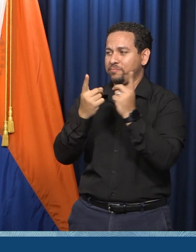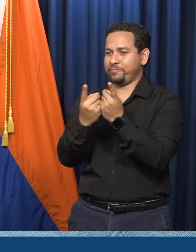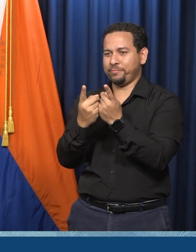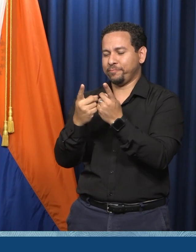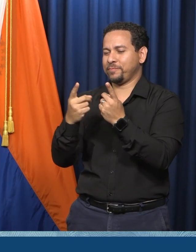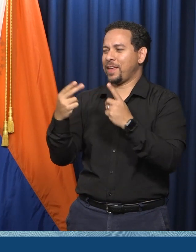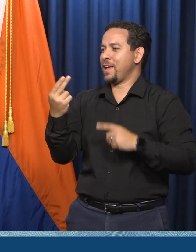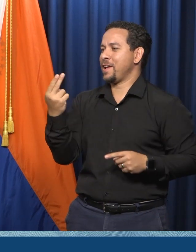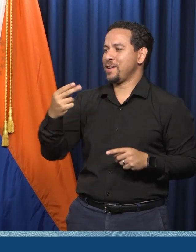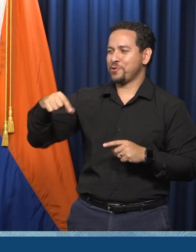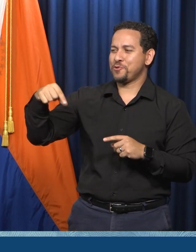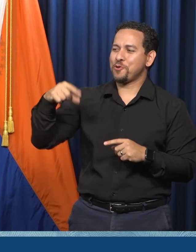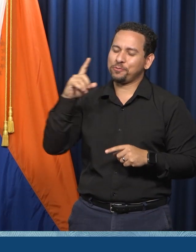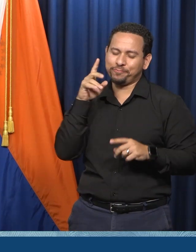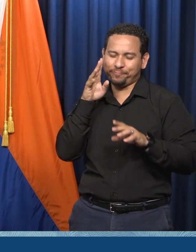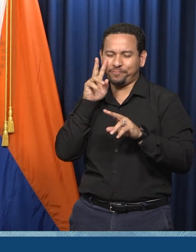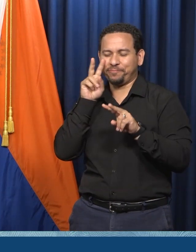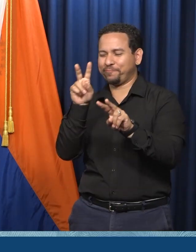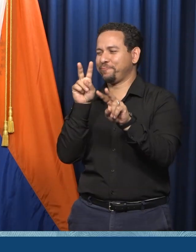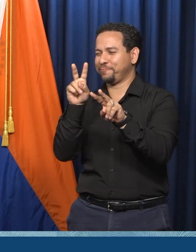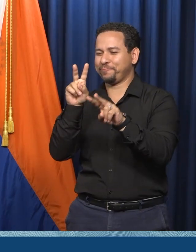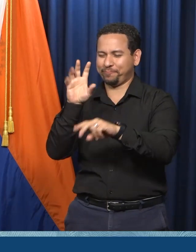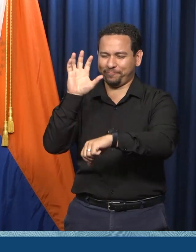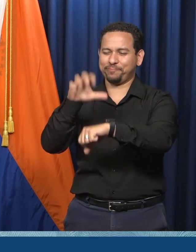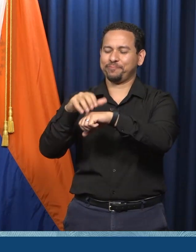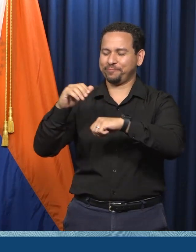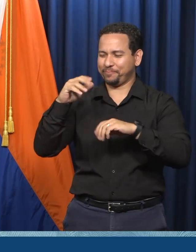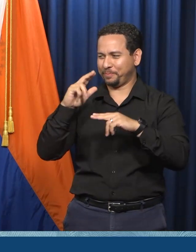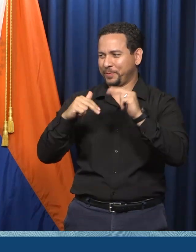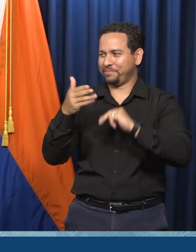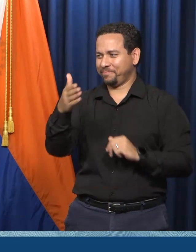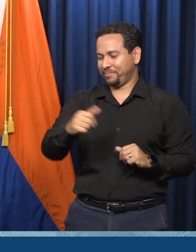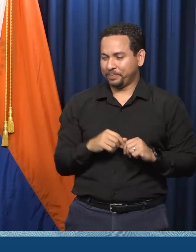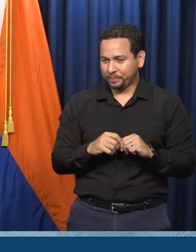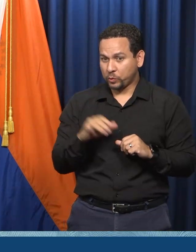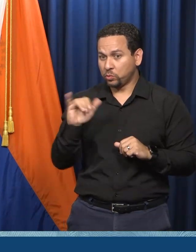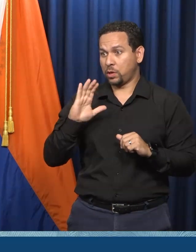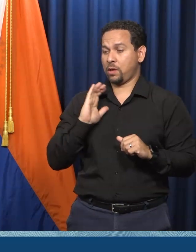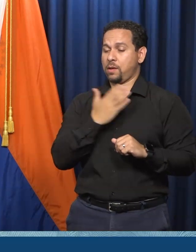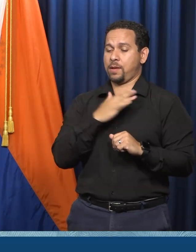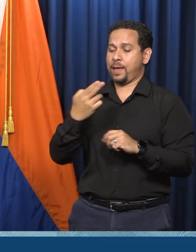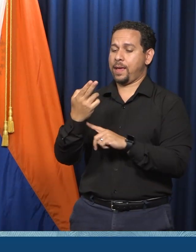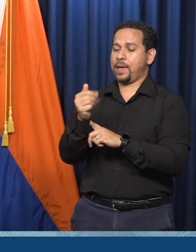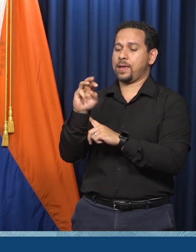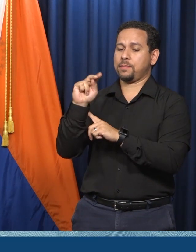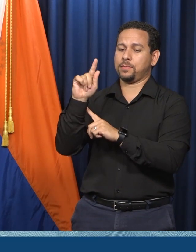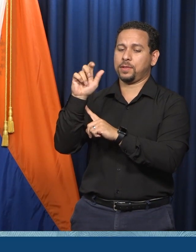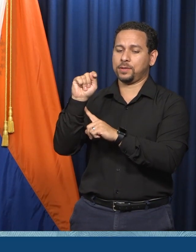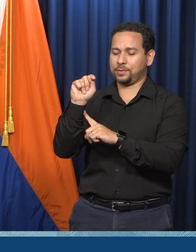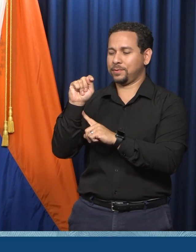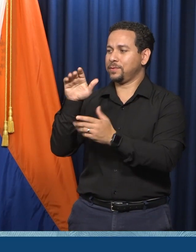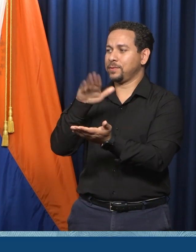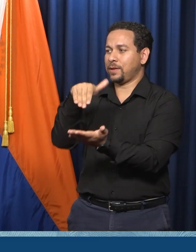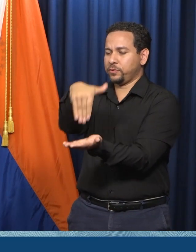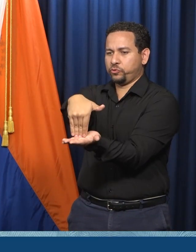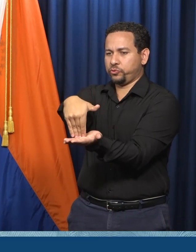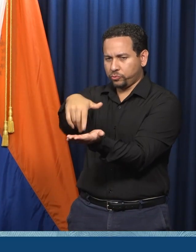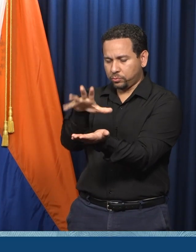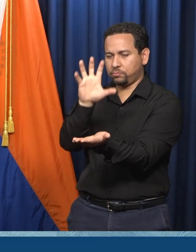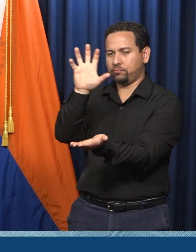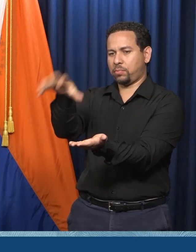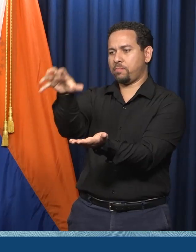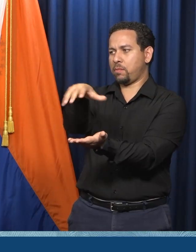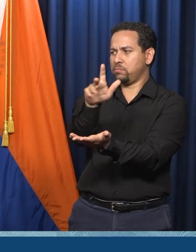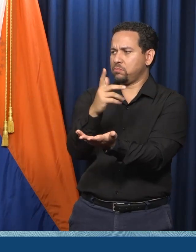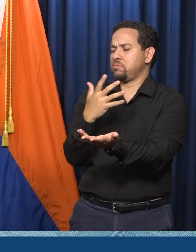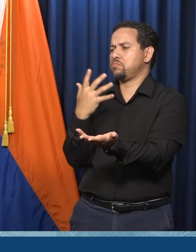and pedestrian safety are key, especially within our hamlet centers. So we are looking to launch some initiatives. We're designing.